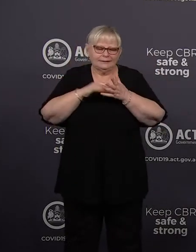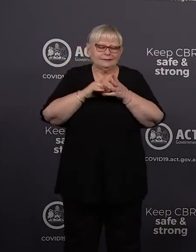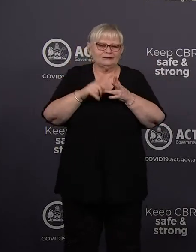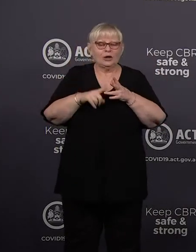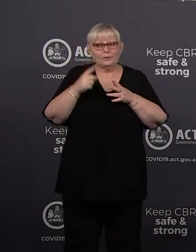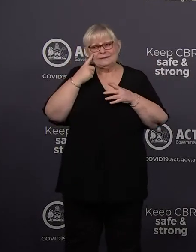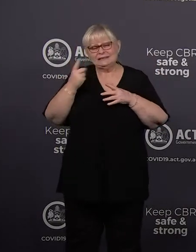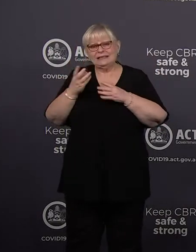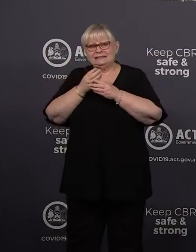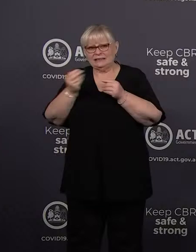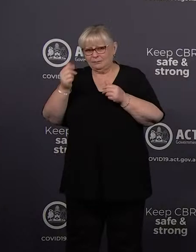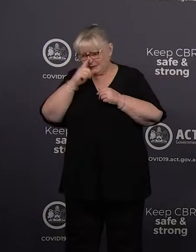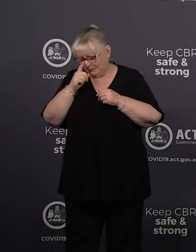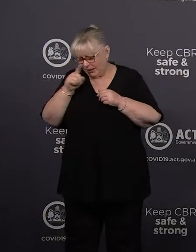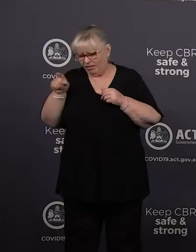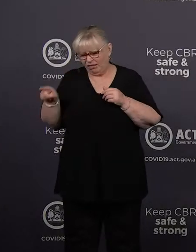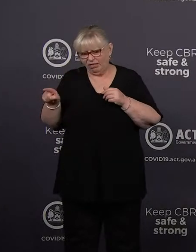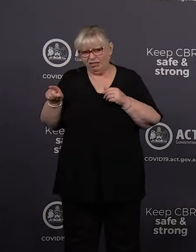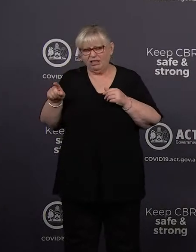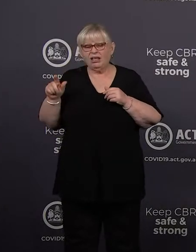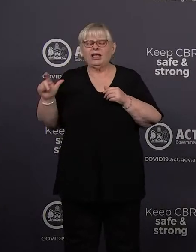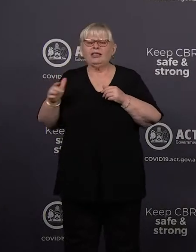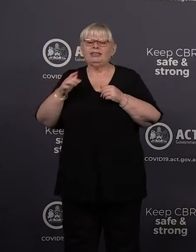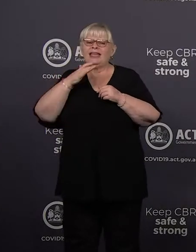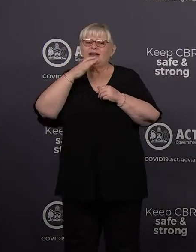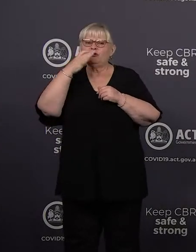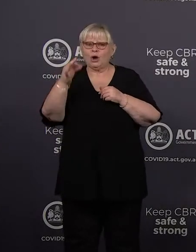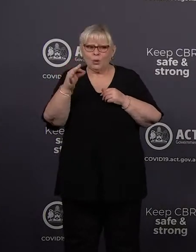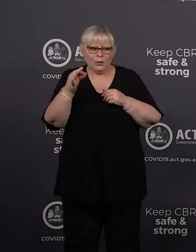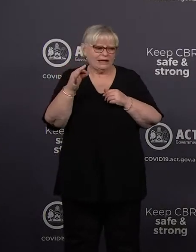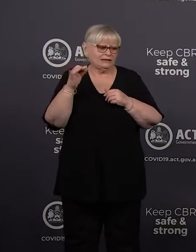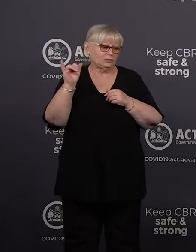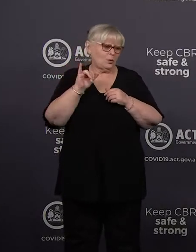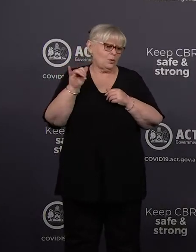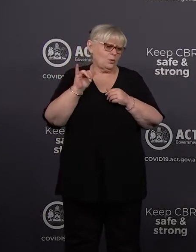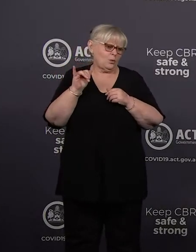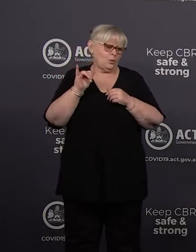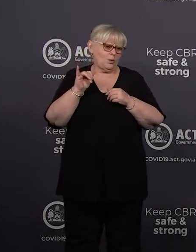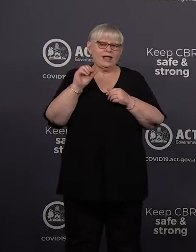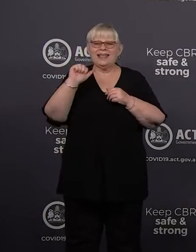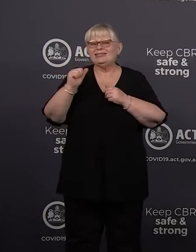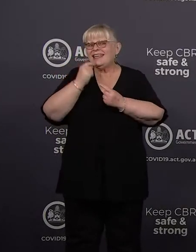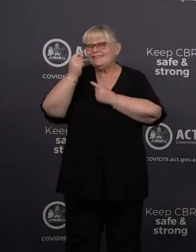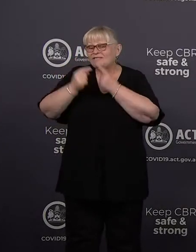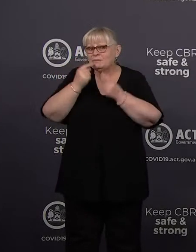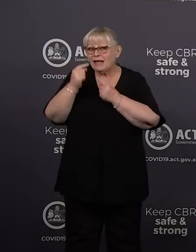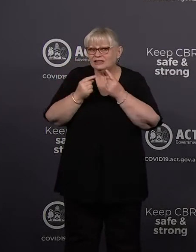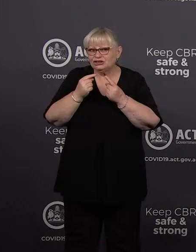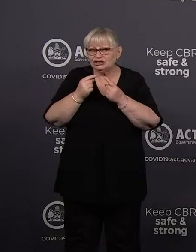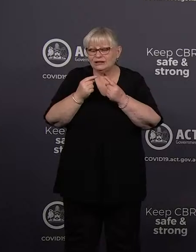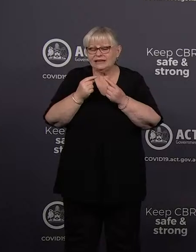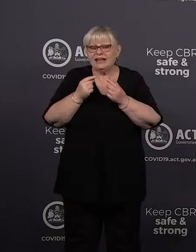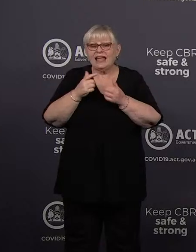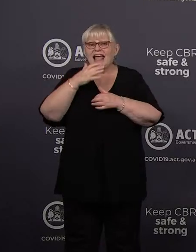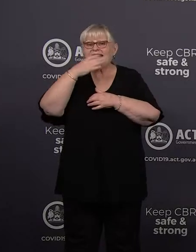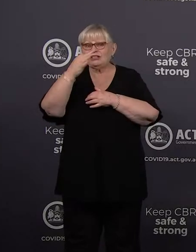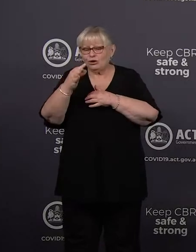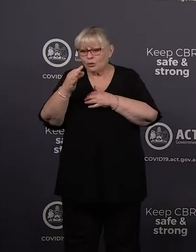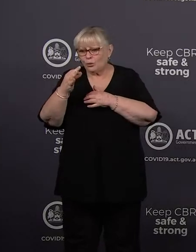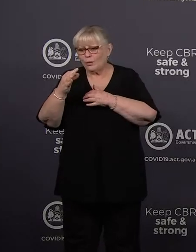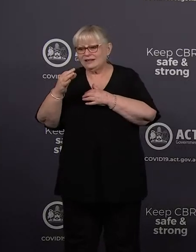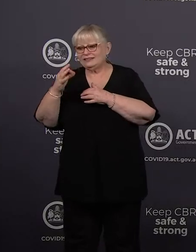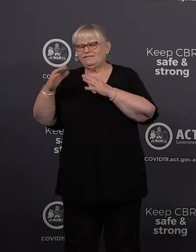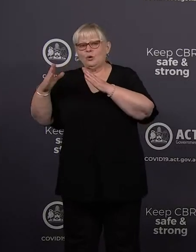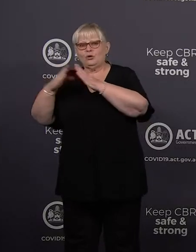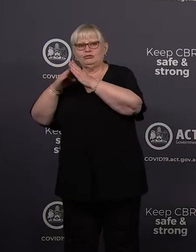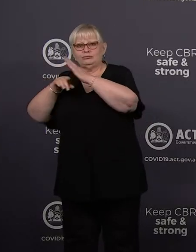some people where their request or their information and request to be released from